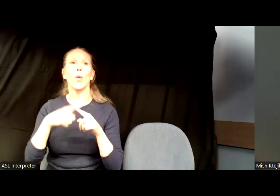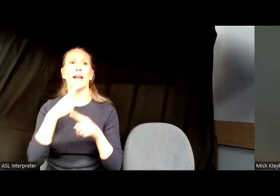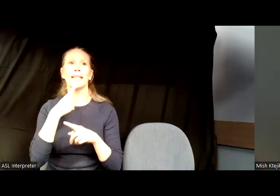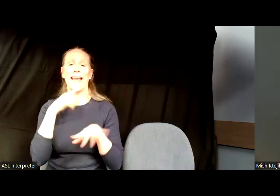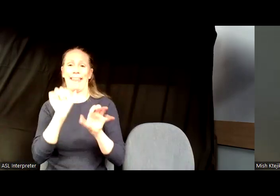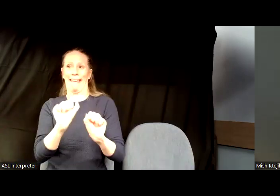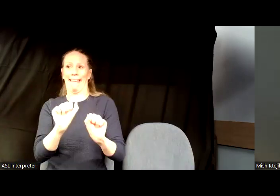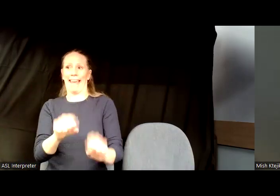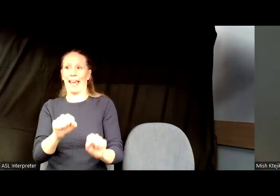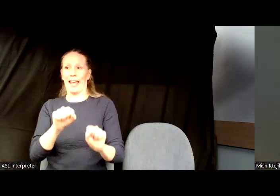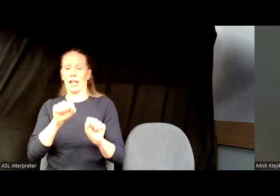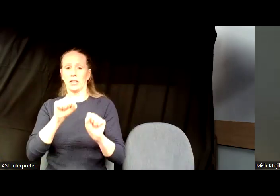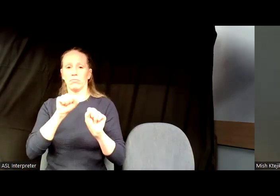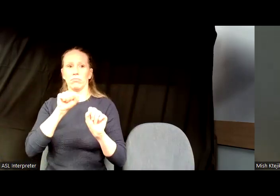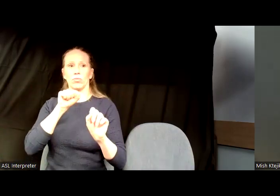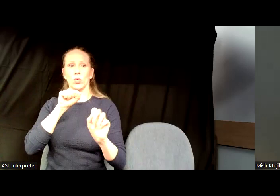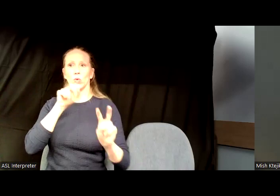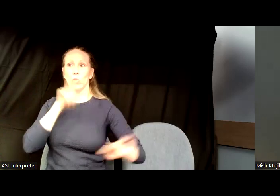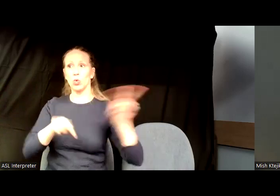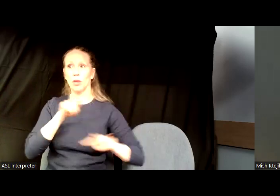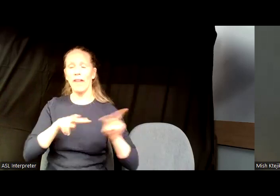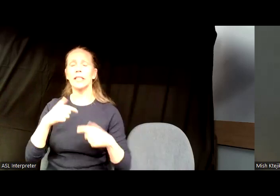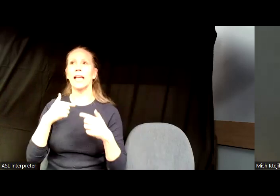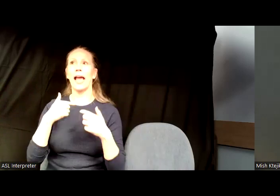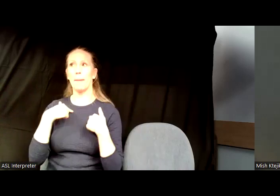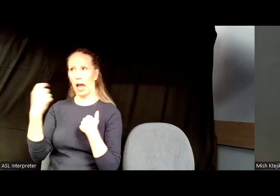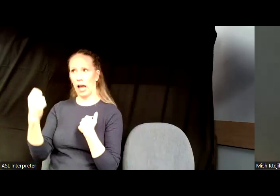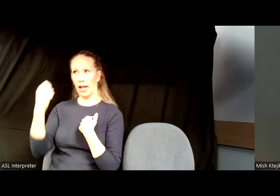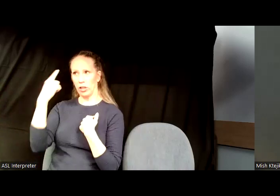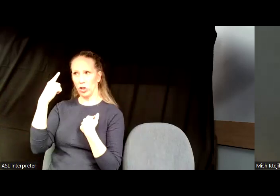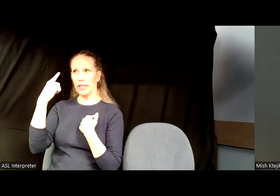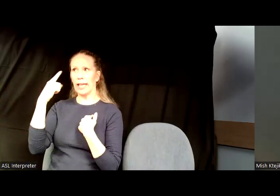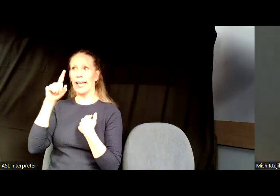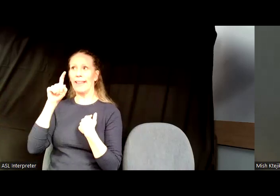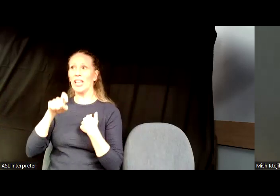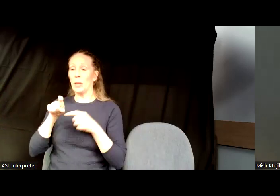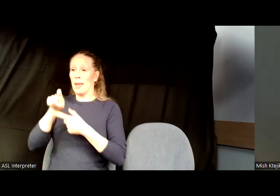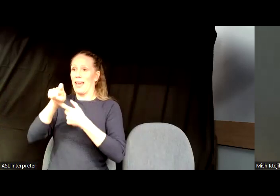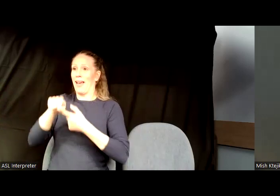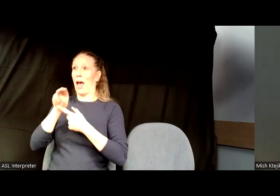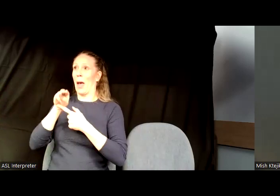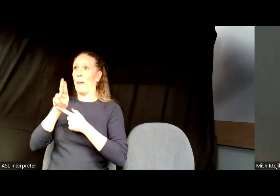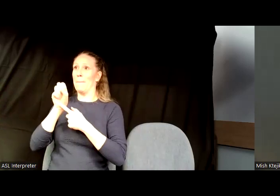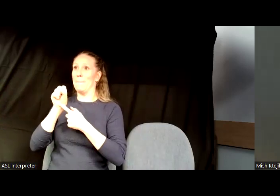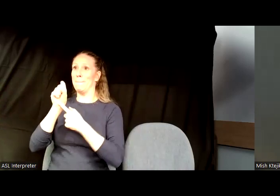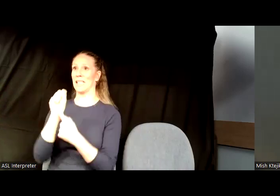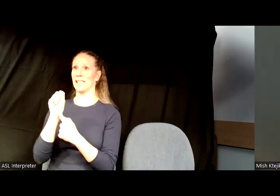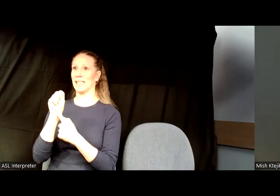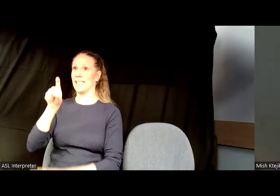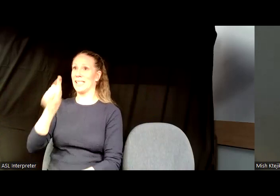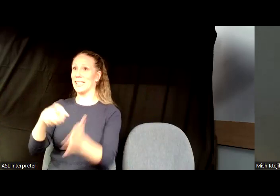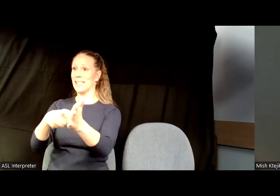supervise, am I understanding right that that should be must